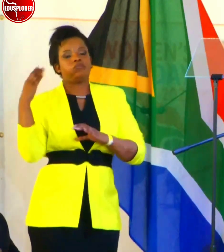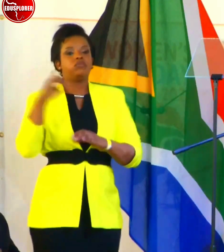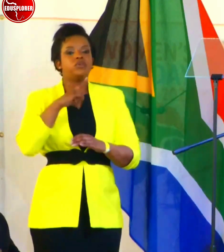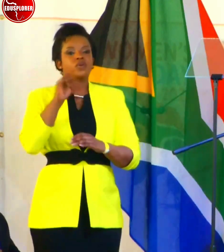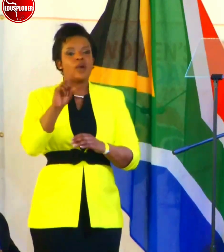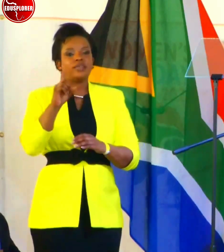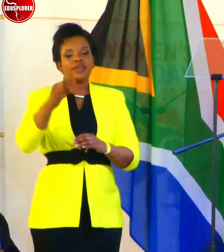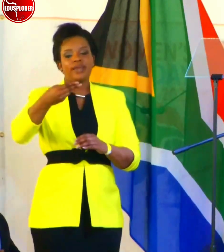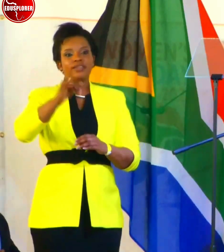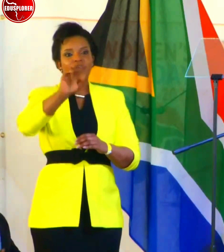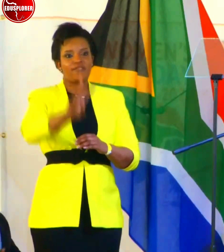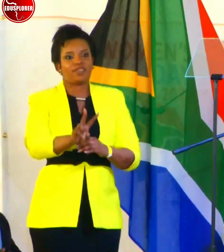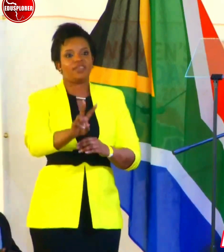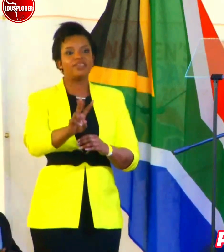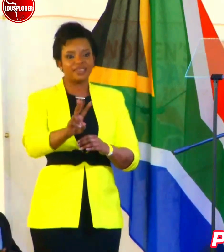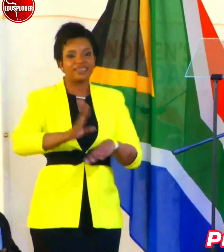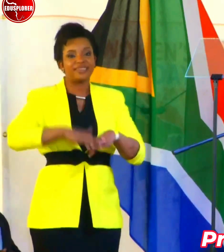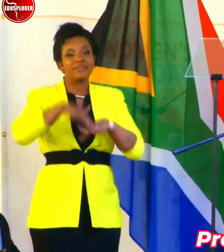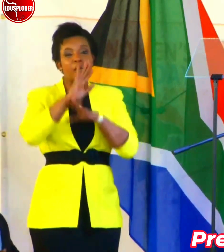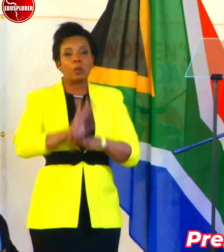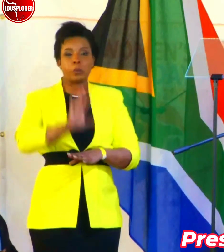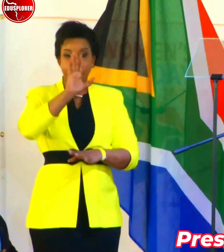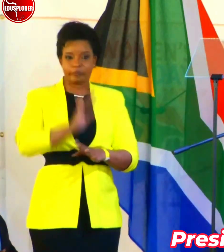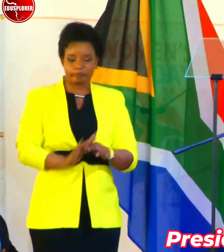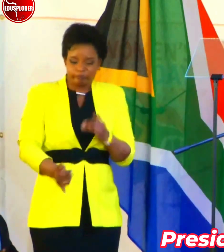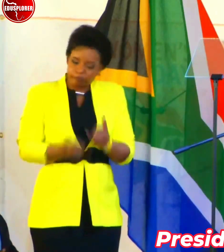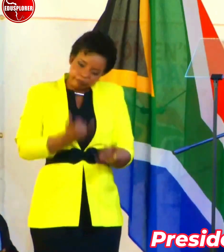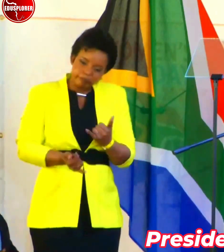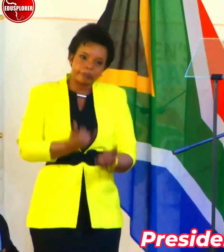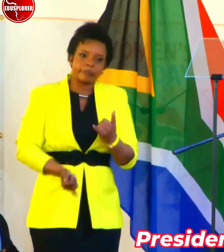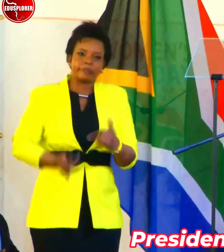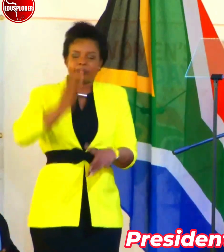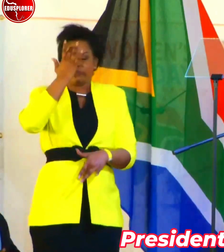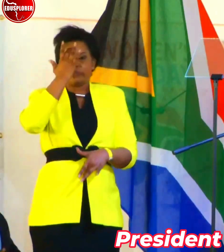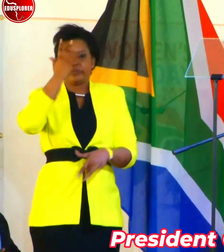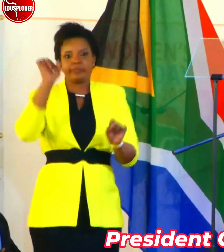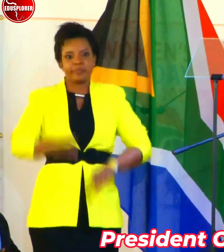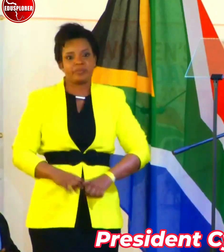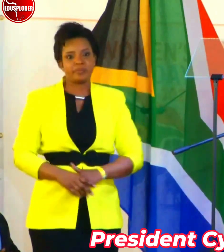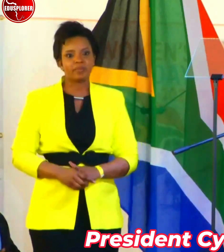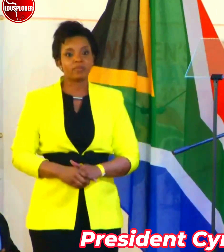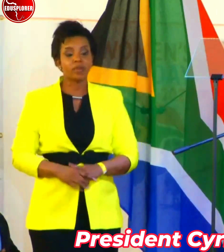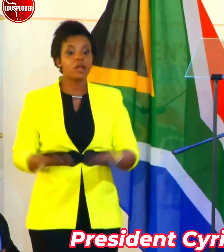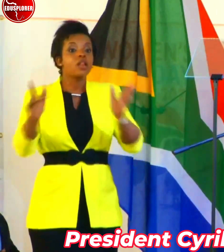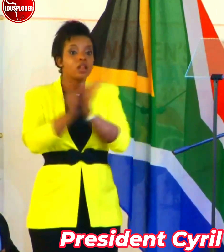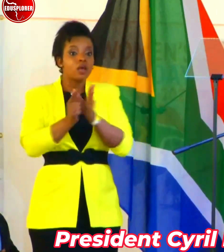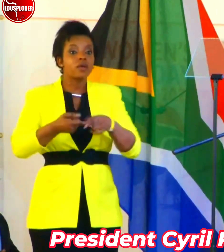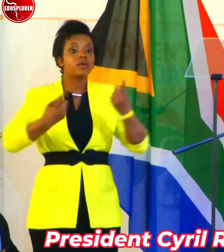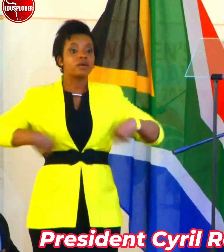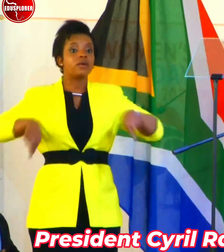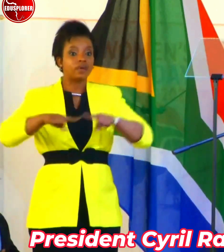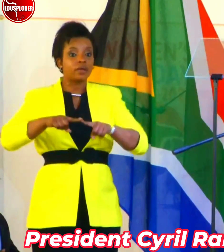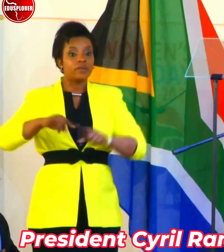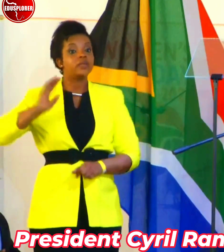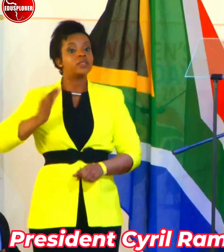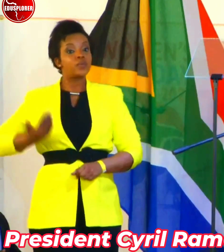more vulnerable to sexually transmitted diseases. Despite our laws, women